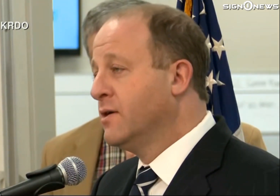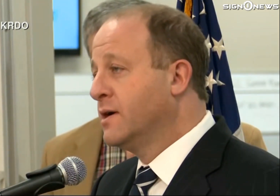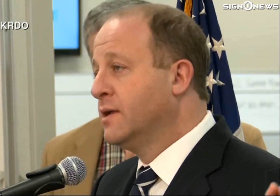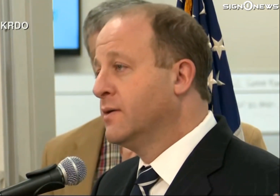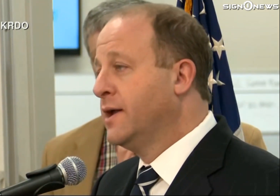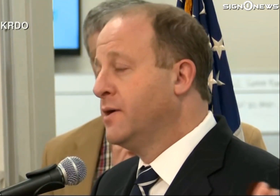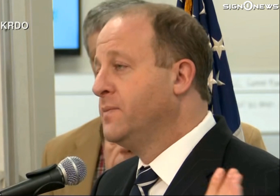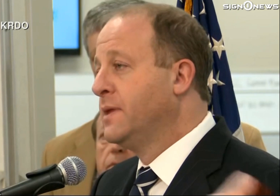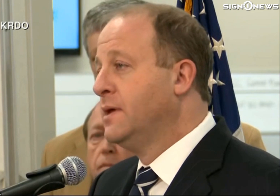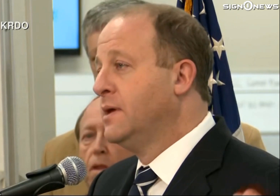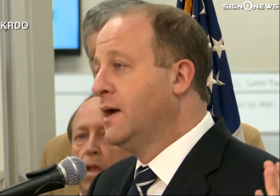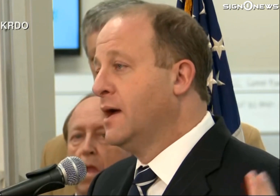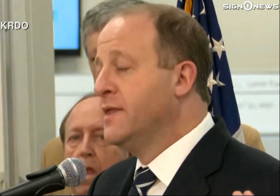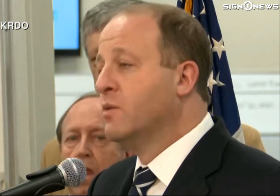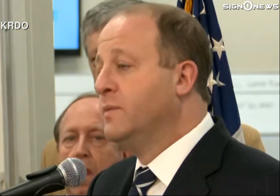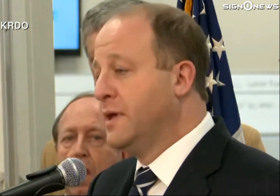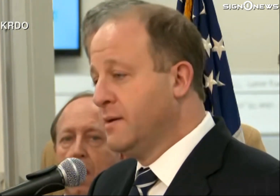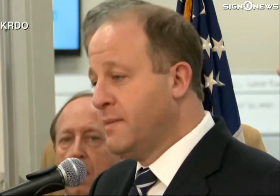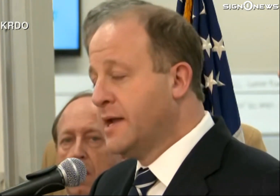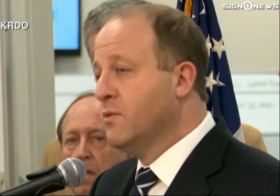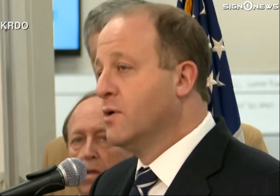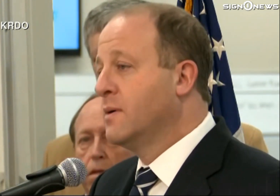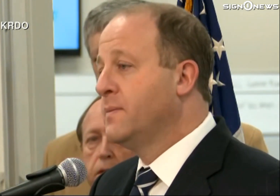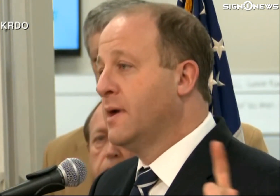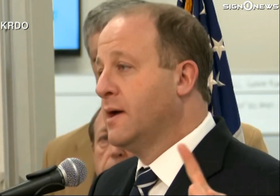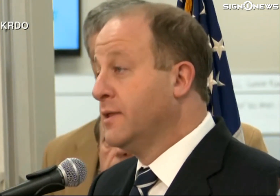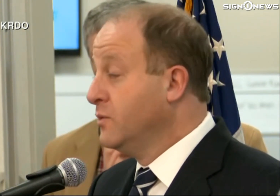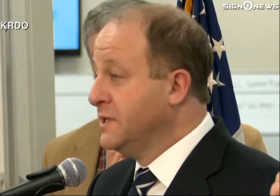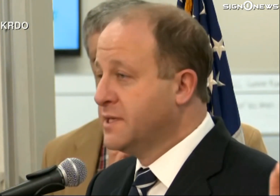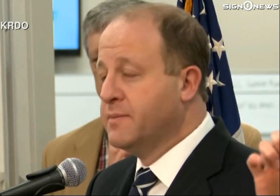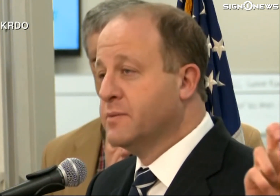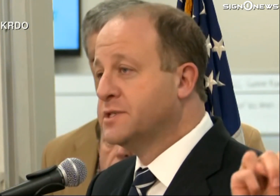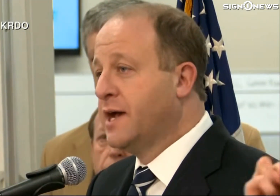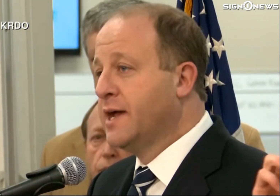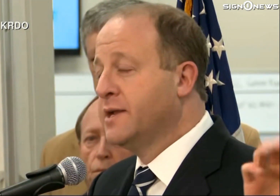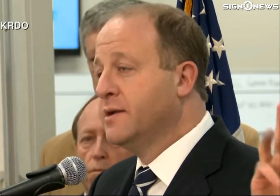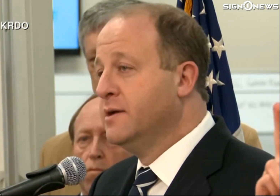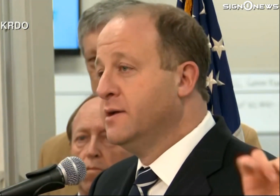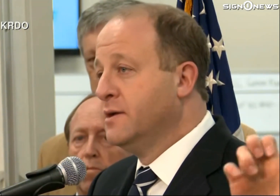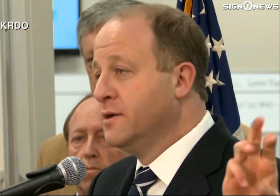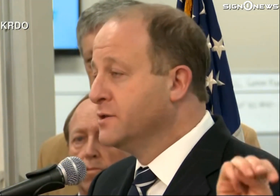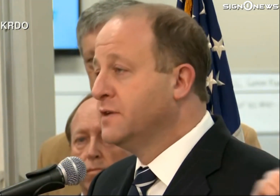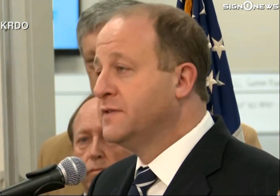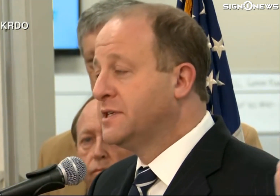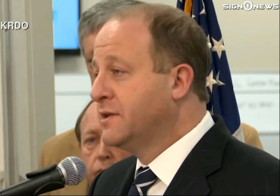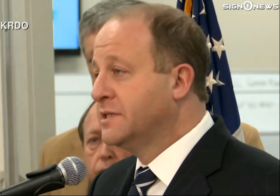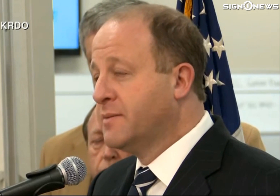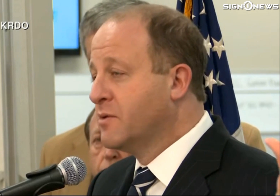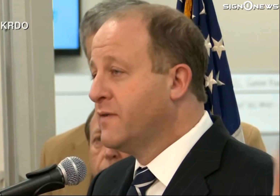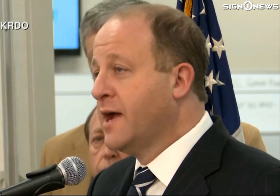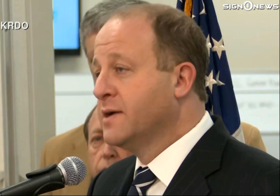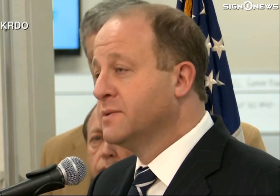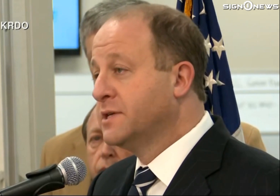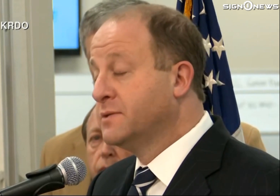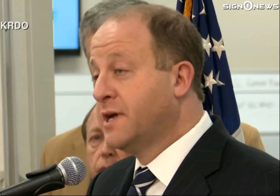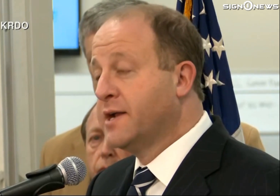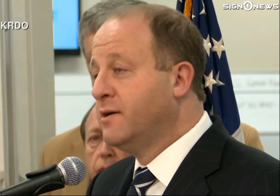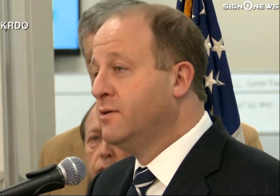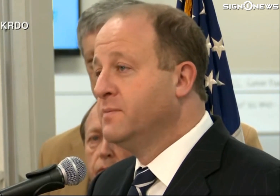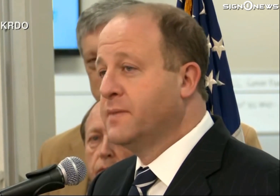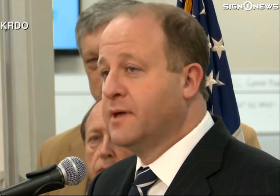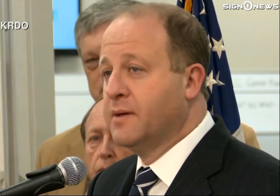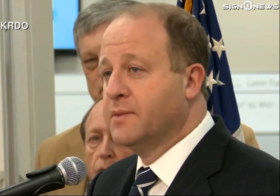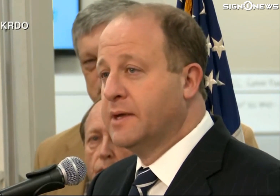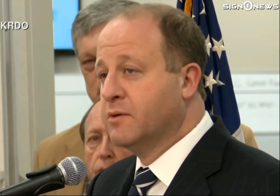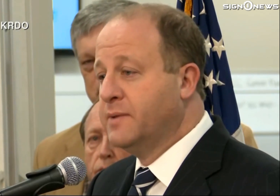today here in Colorado. There will be many more. There will be some that reside in nursing facilities, some that reside